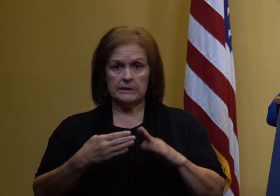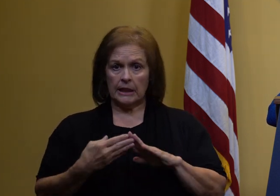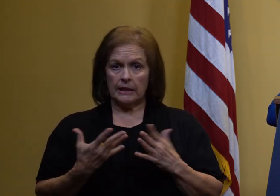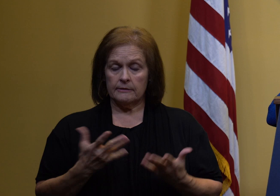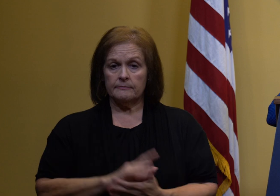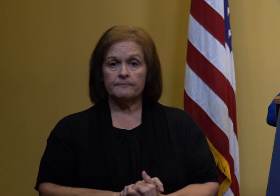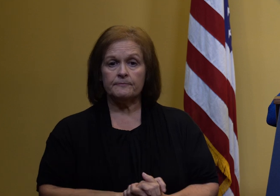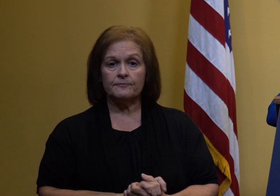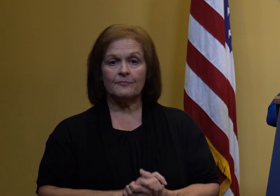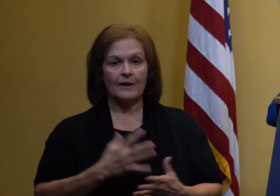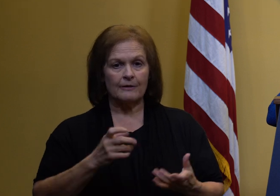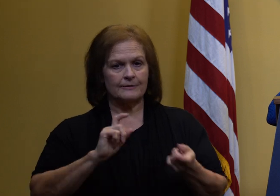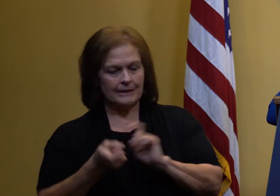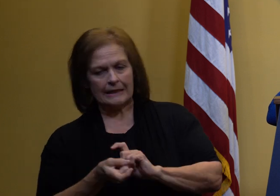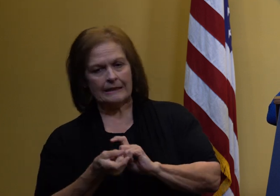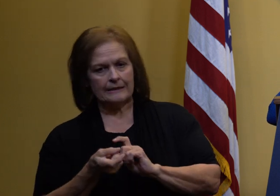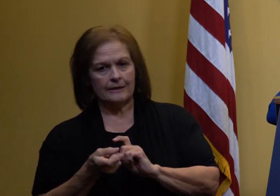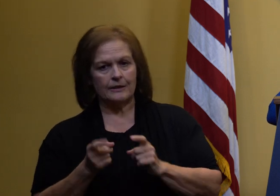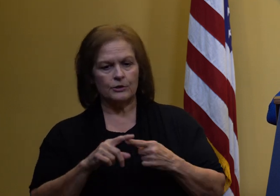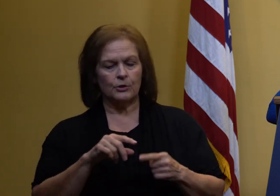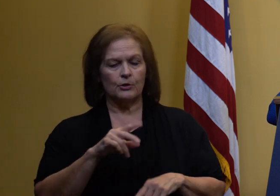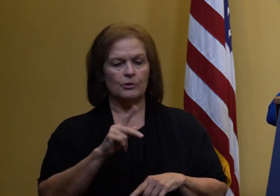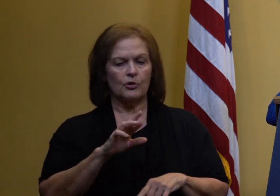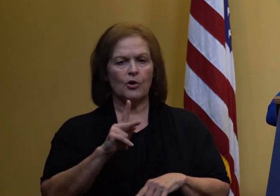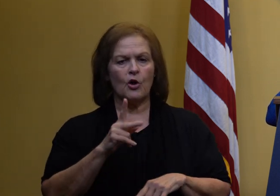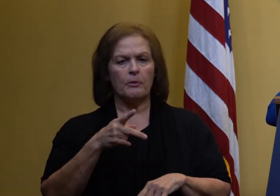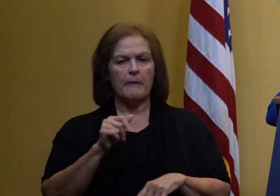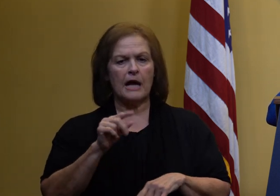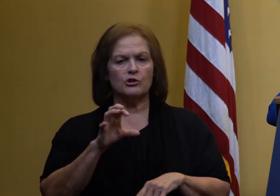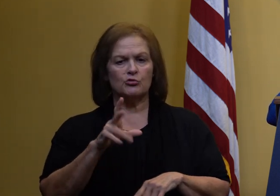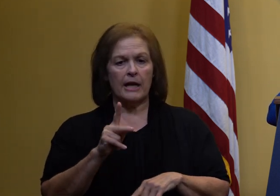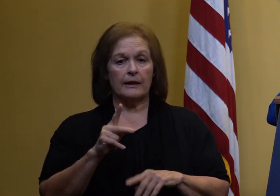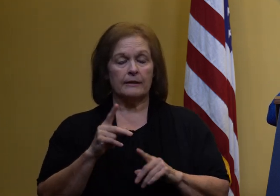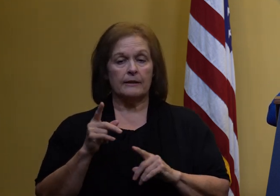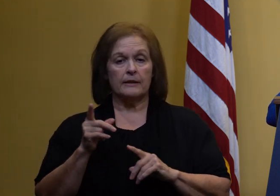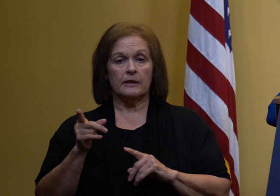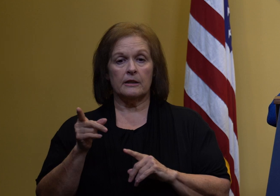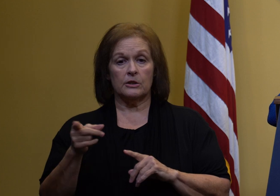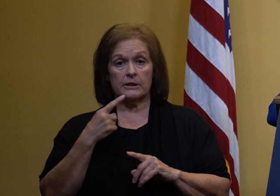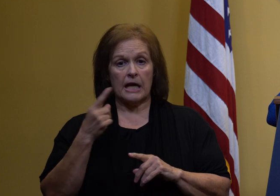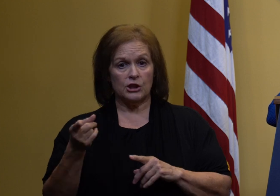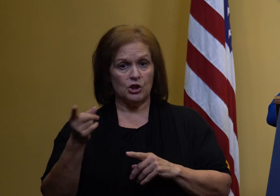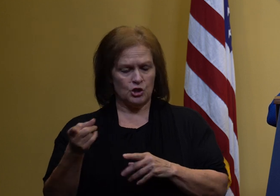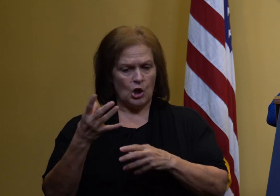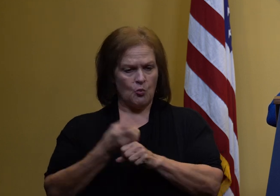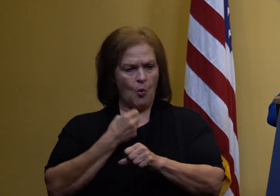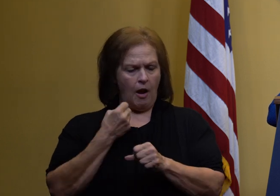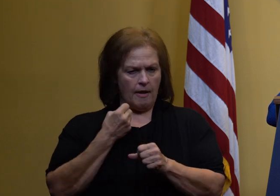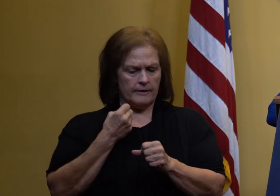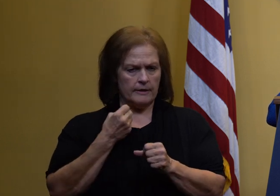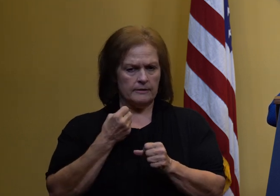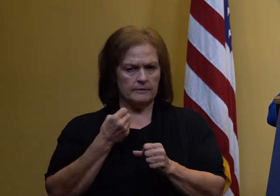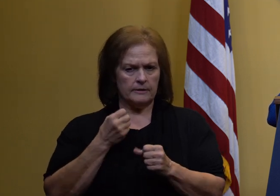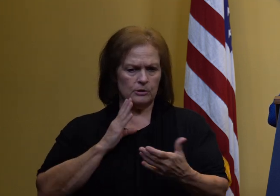is making. Okay, just switching gears real quick to Ms. Kirkpatrick. It was revealed that she won a wrongful termination